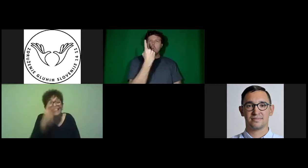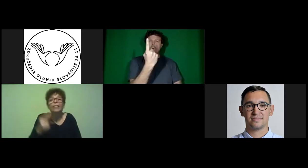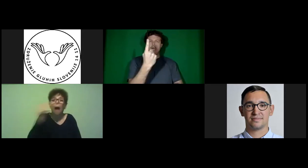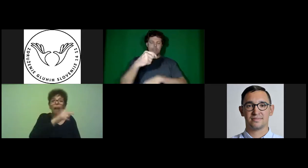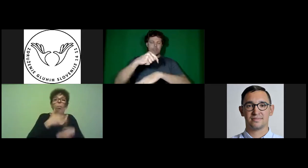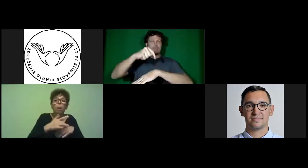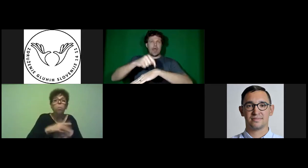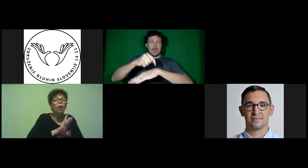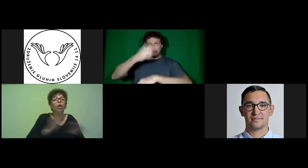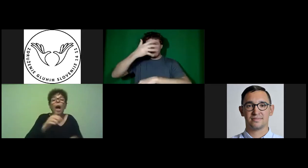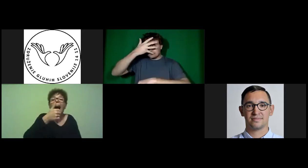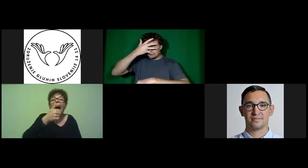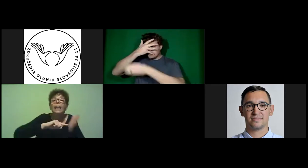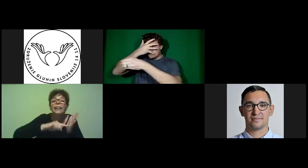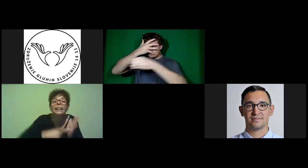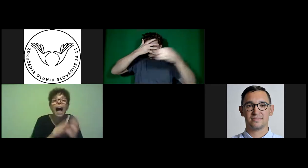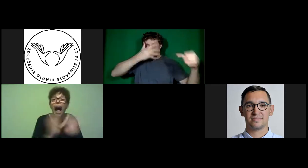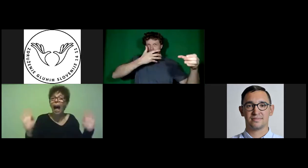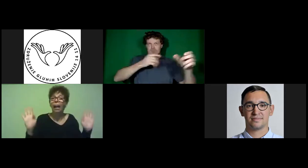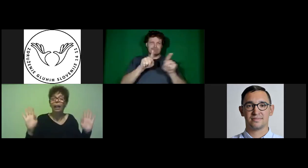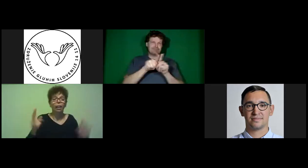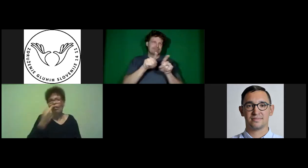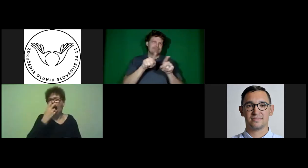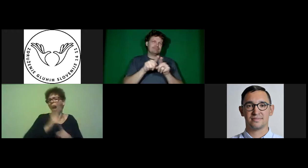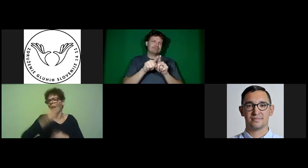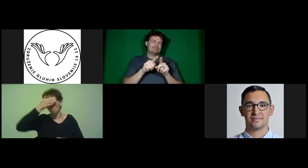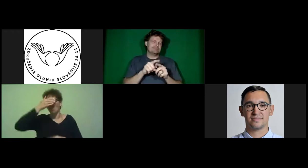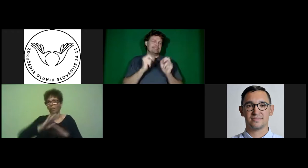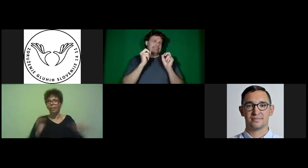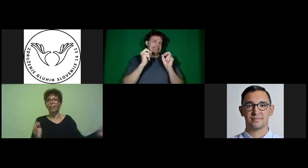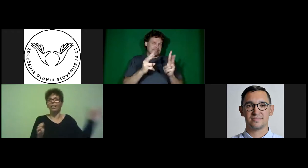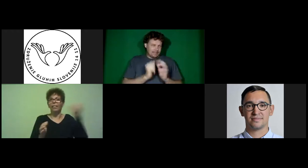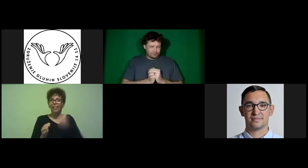And my coach told him, just watch him play a game.